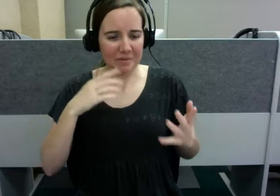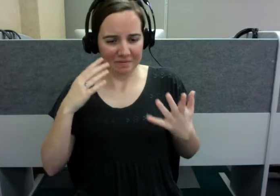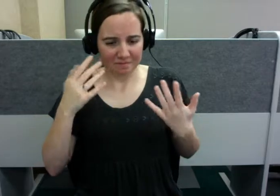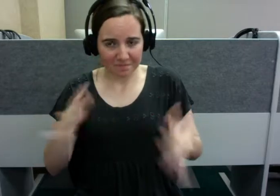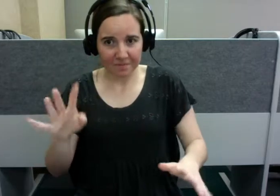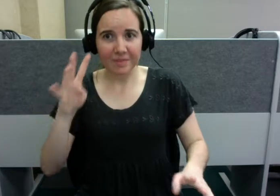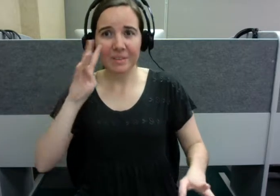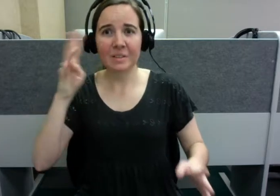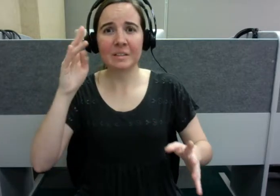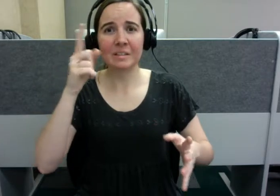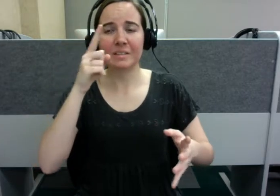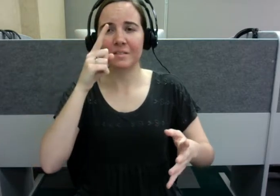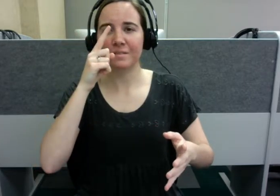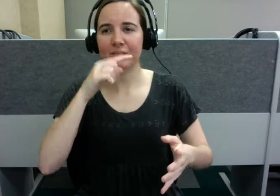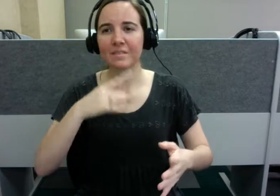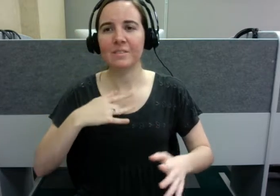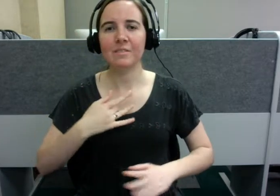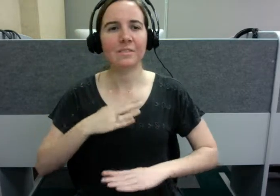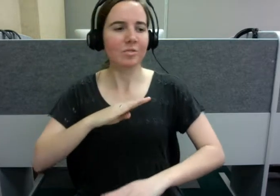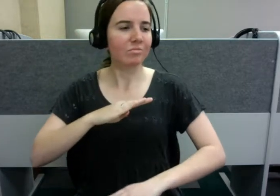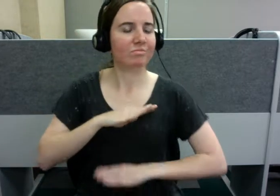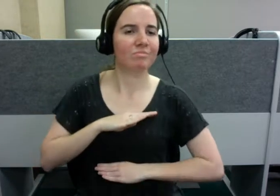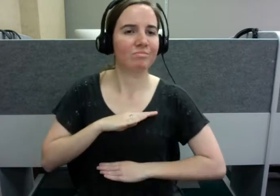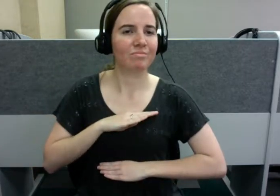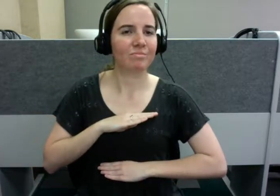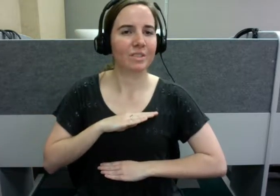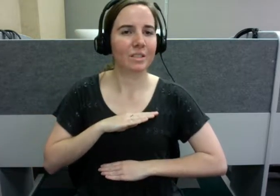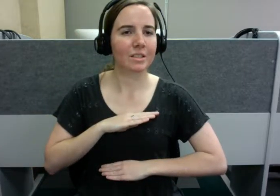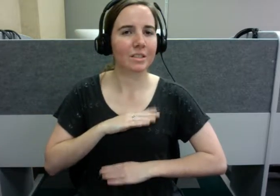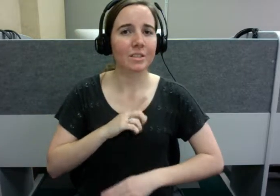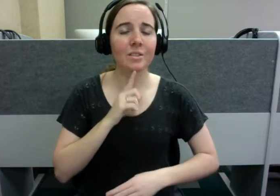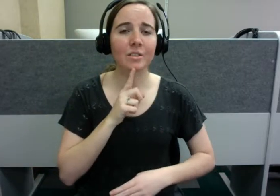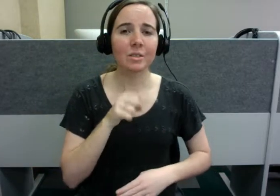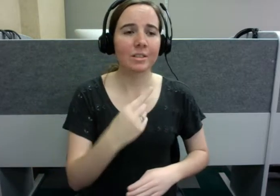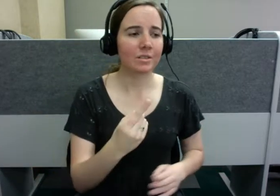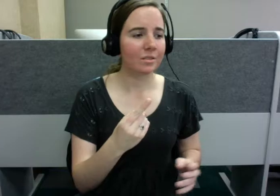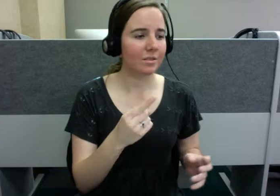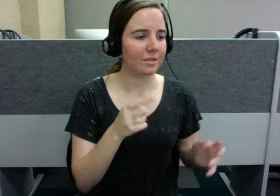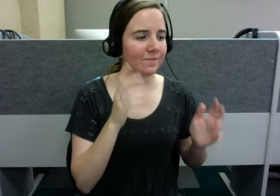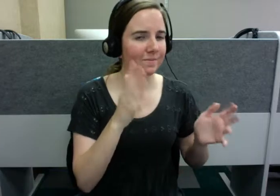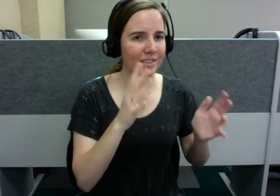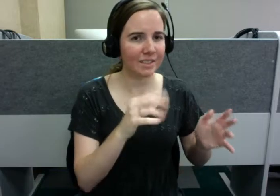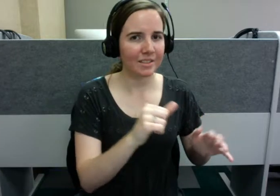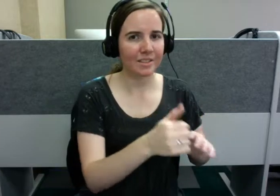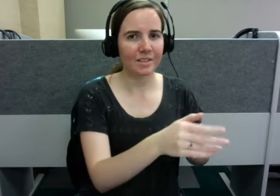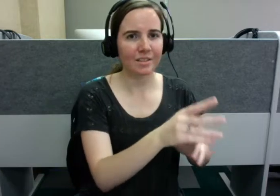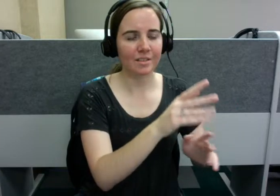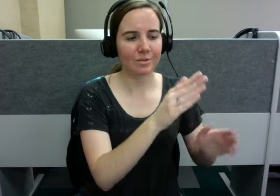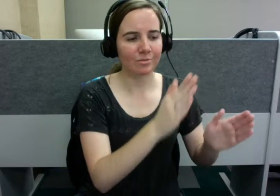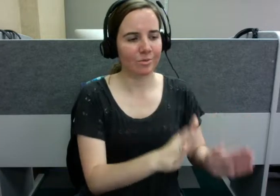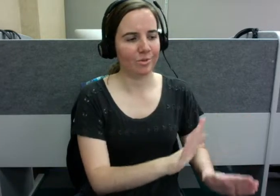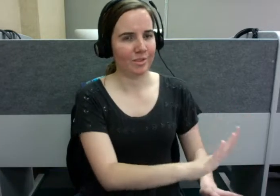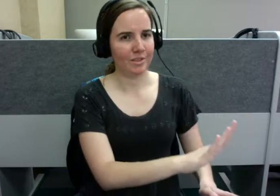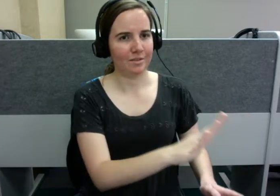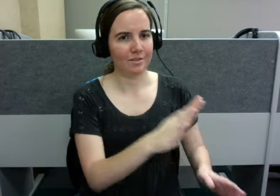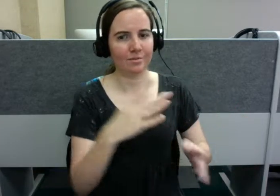sense of complacency when all we do is talk about somebody else's responsibility